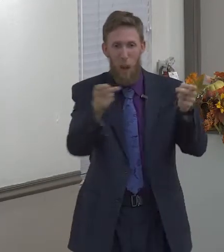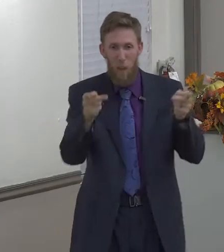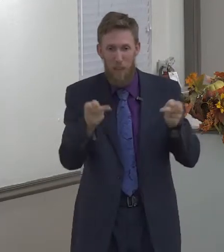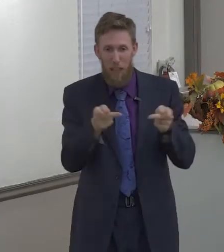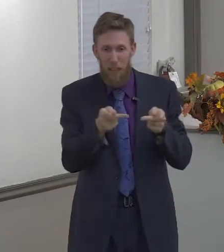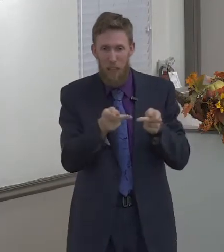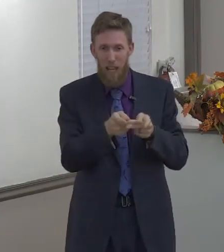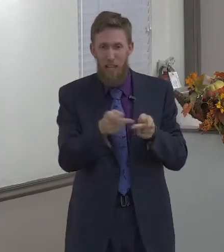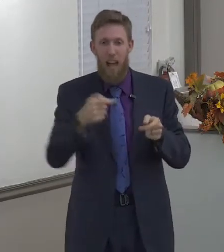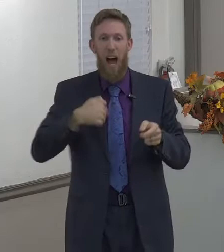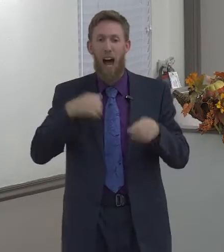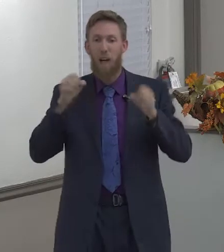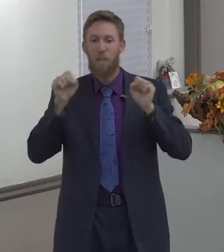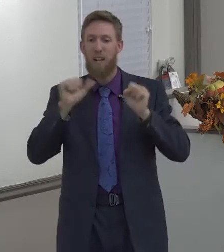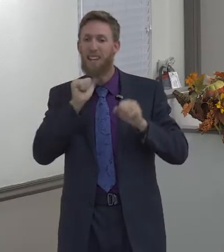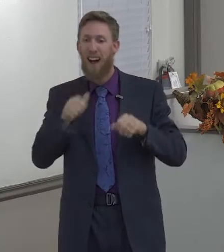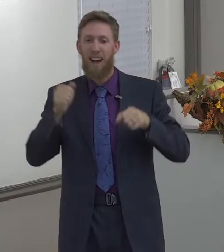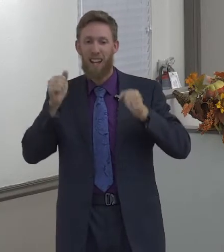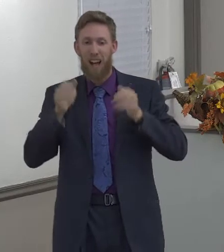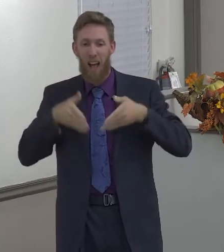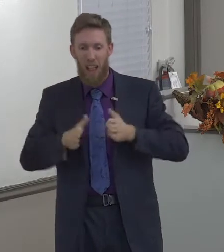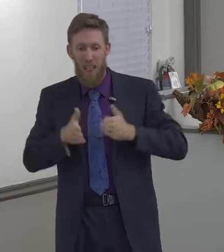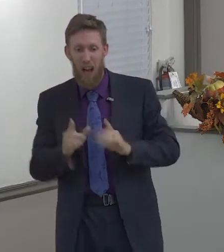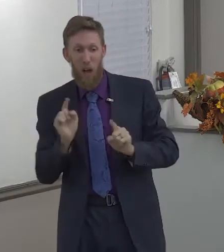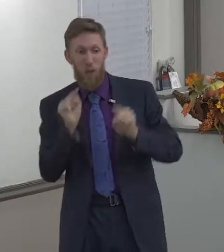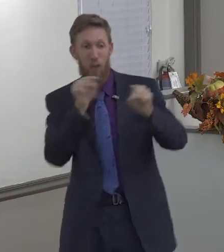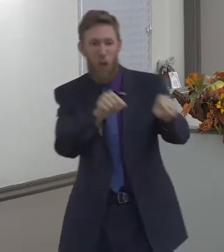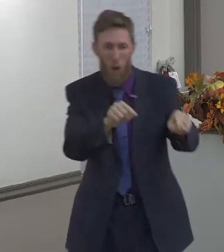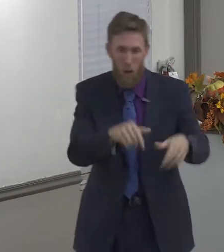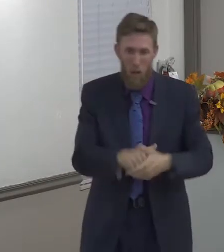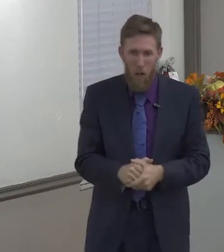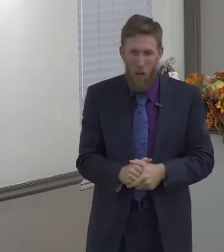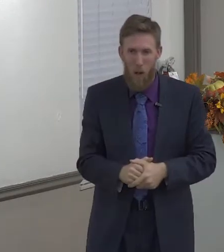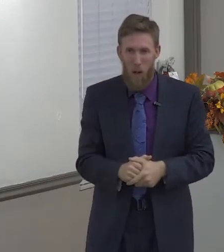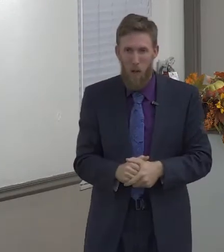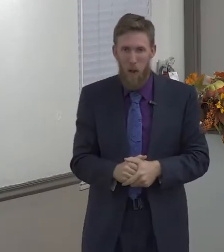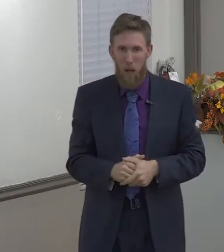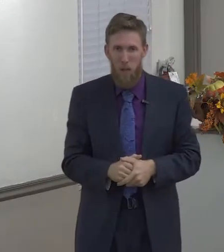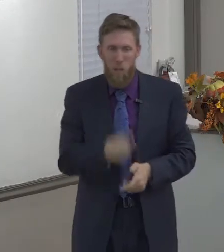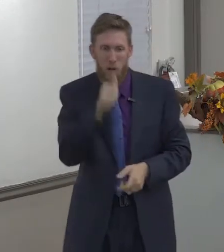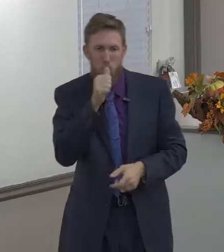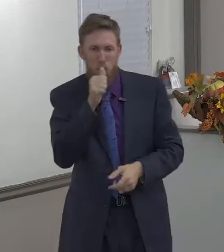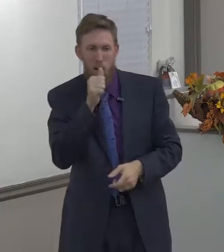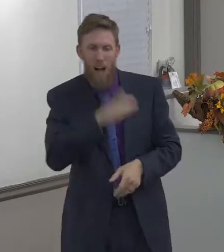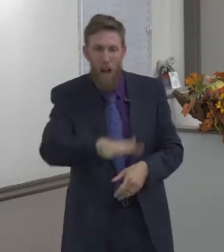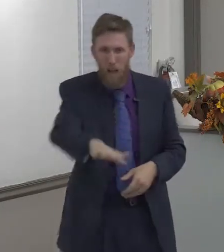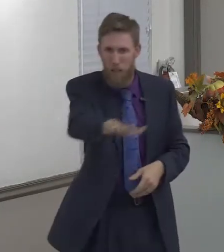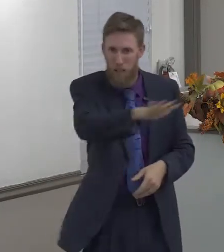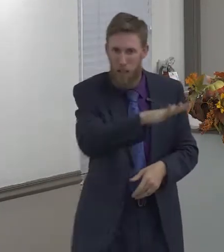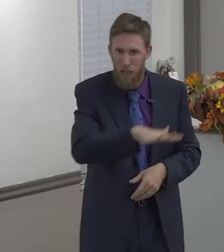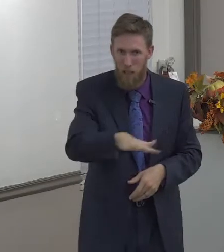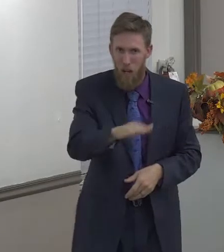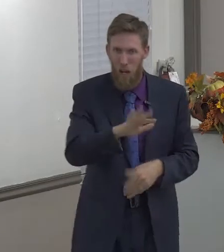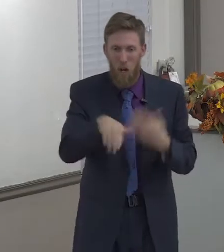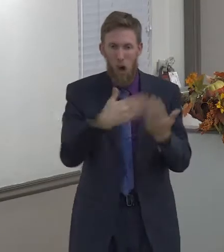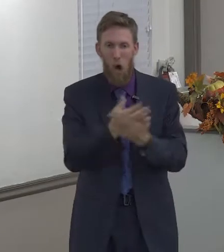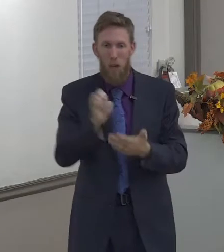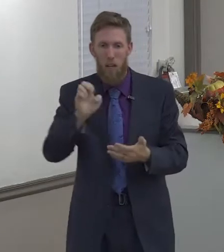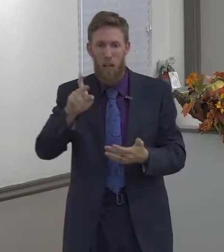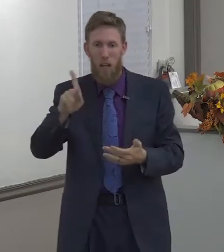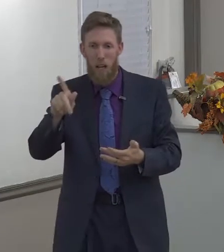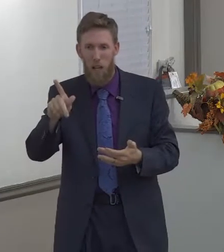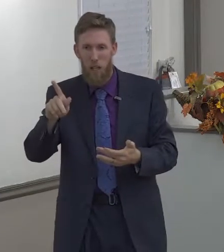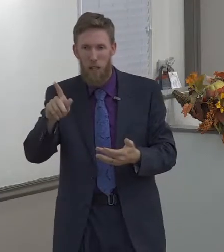sheep, the elk, the ones that get harvested are? The ones that become prey? It's the ones that leave